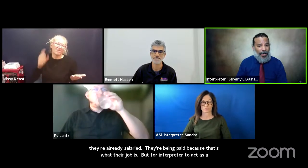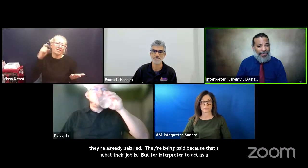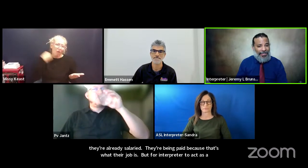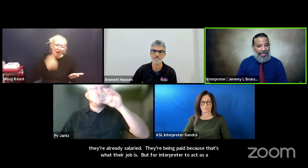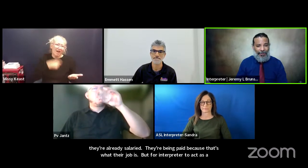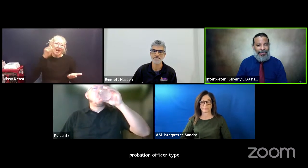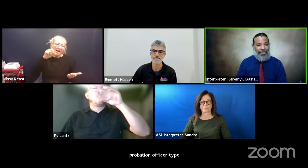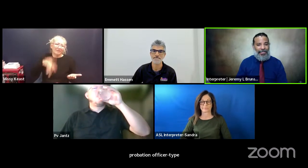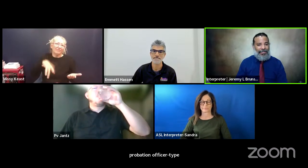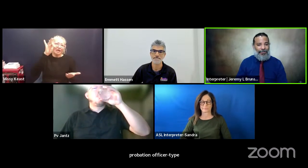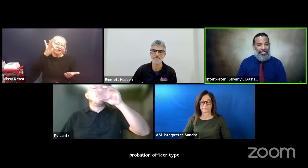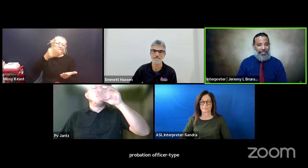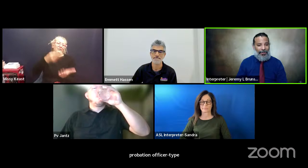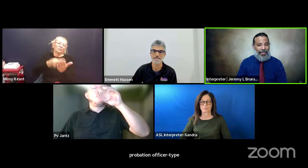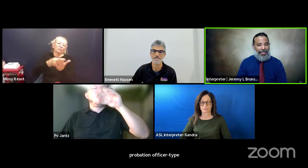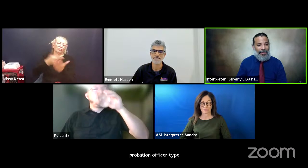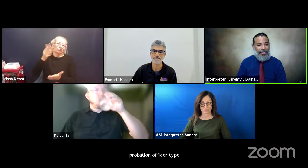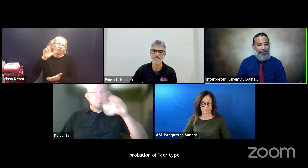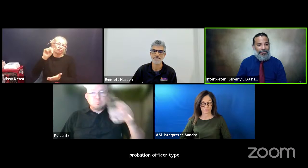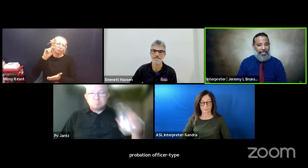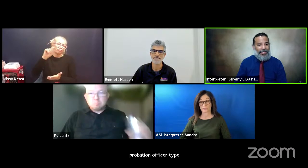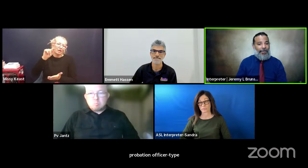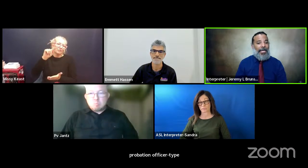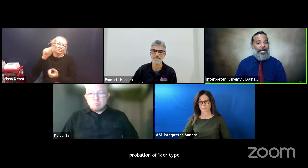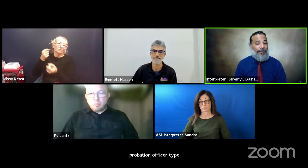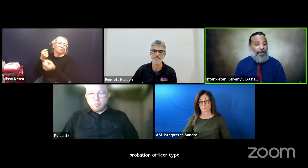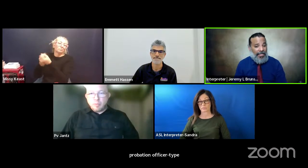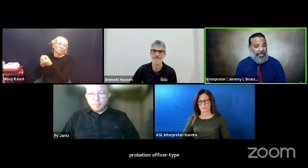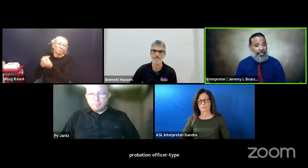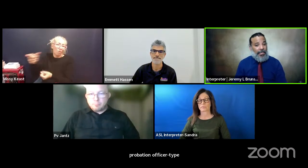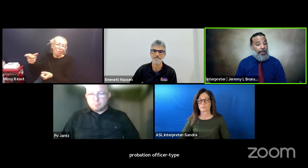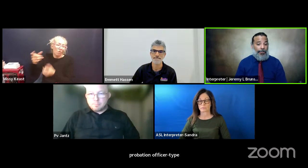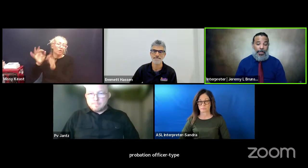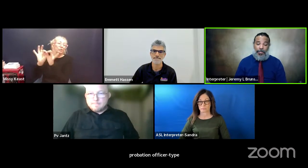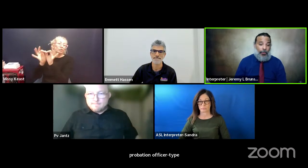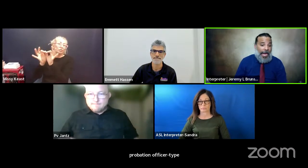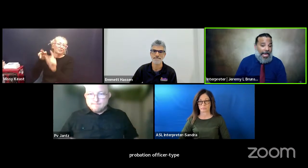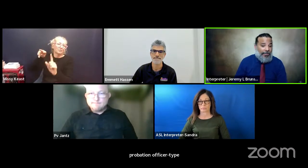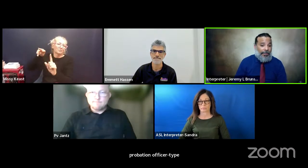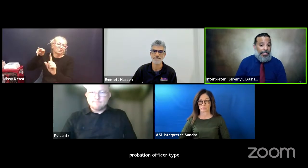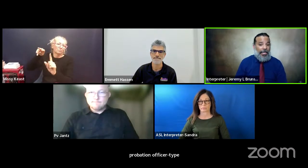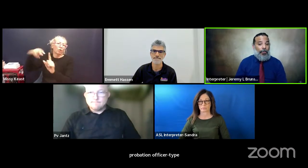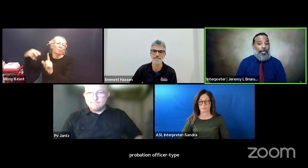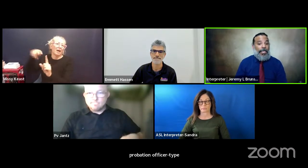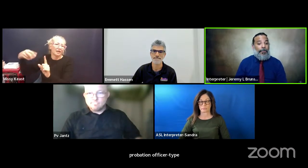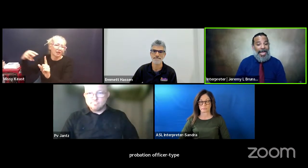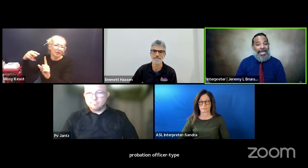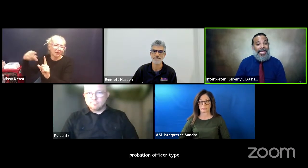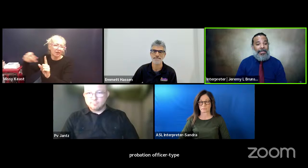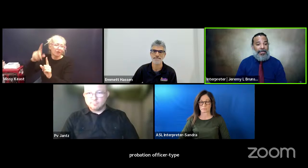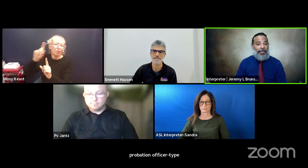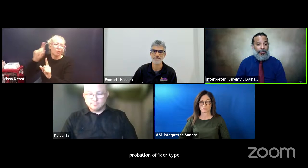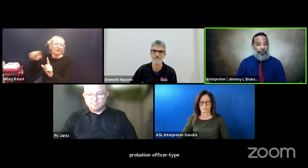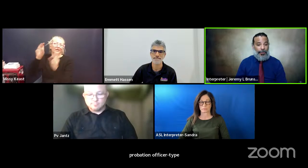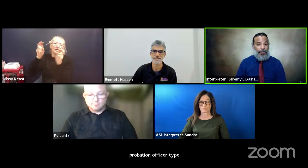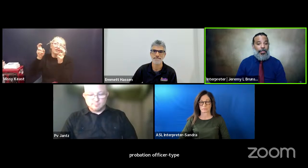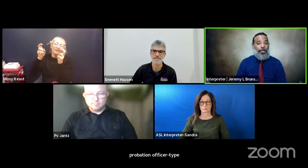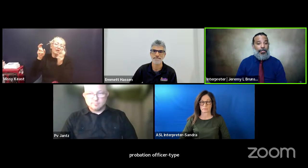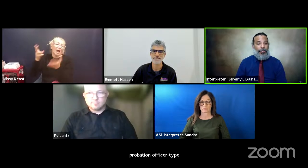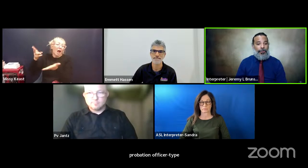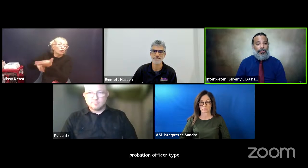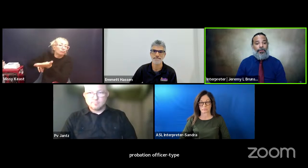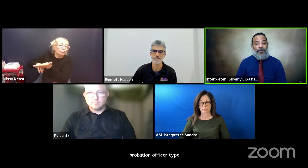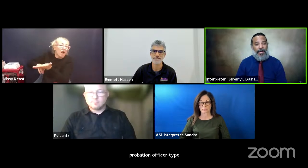on their part. I don't think that's reasonable. I think we need to find some kind of fund, perhaps a grant or something like that, where we could pay an